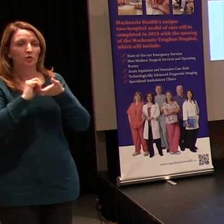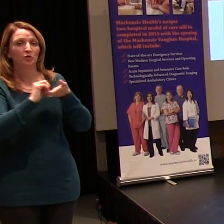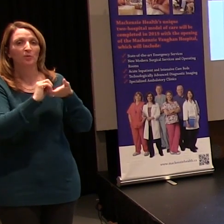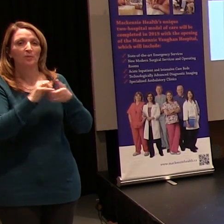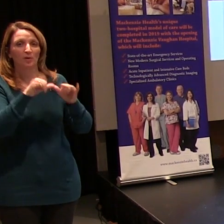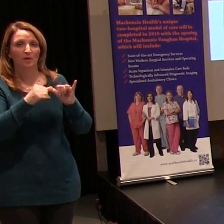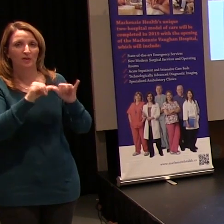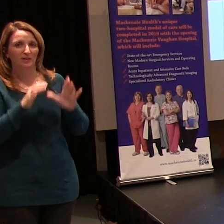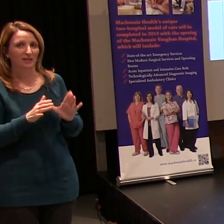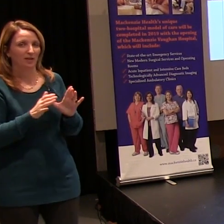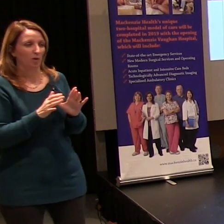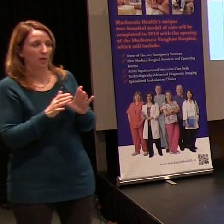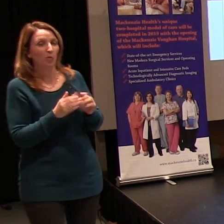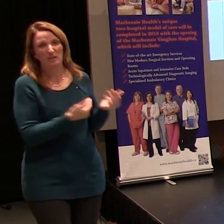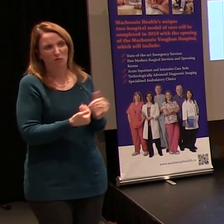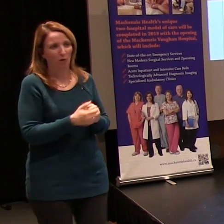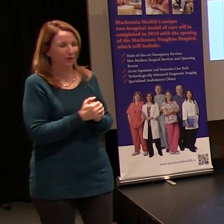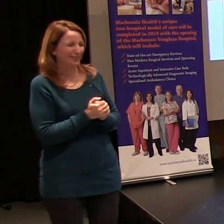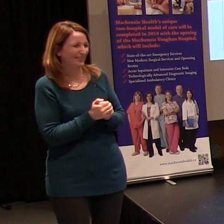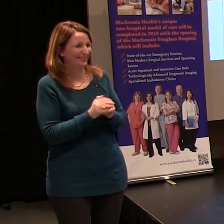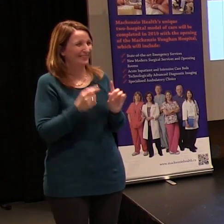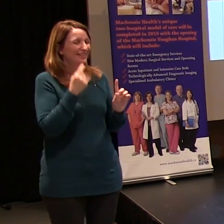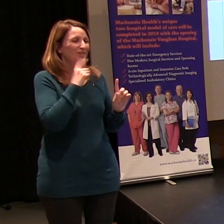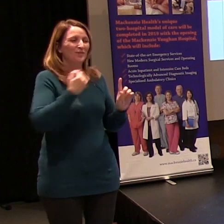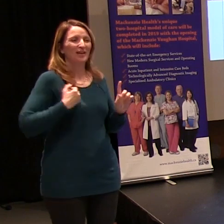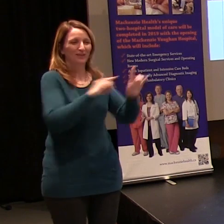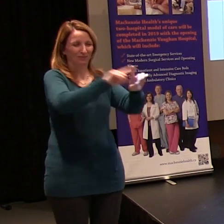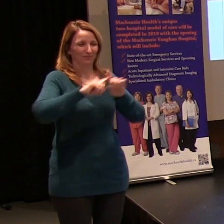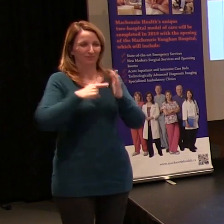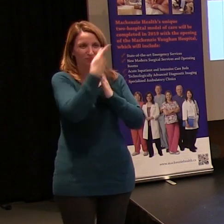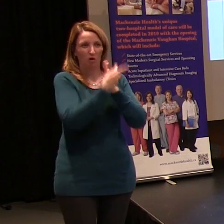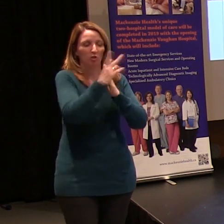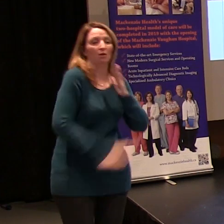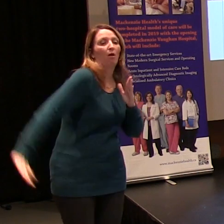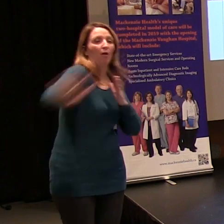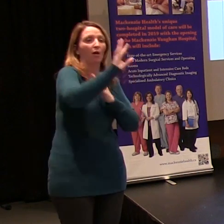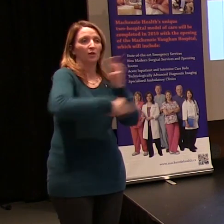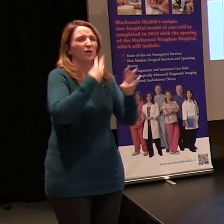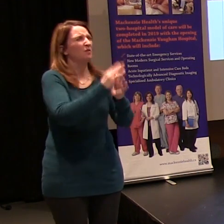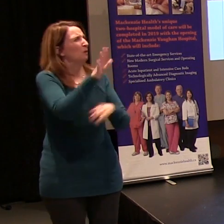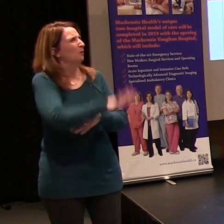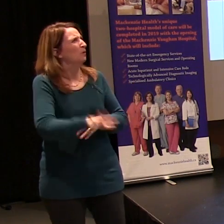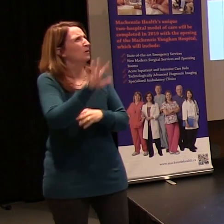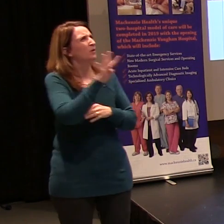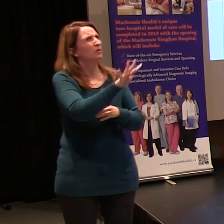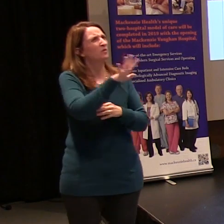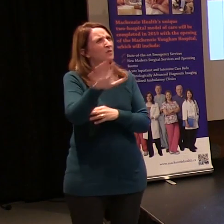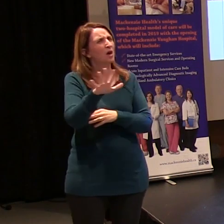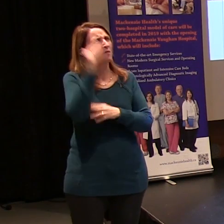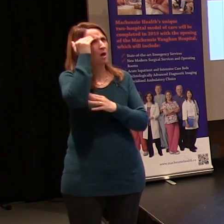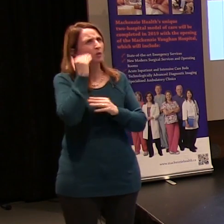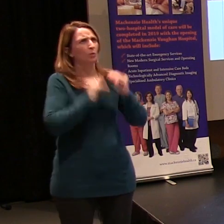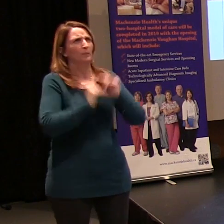firm, about 100 years. We have a lot of projects around the world, probably about 45 hospitals built